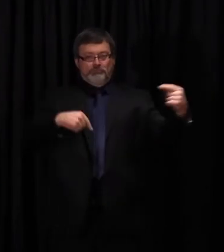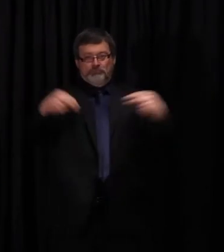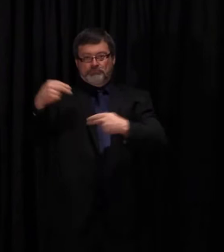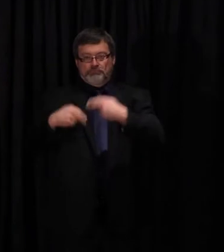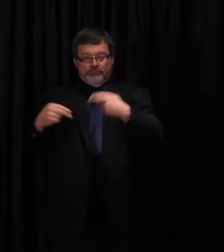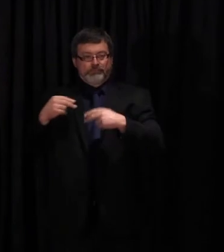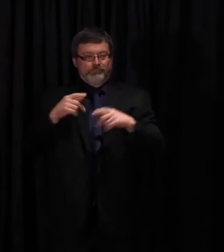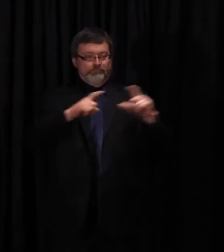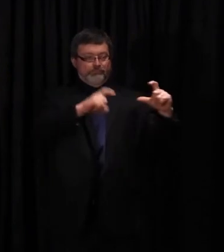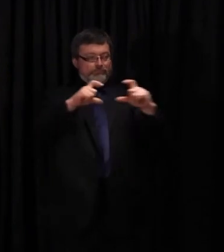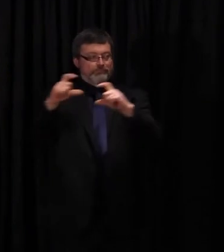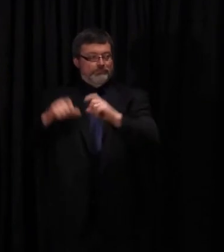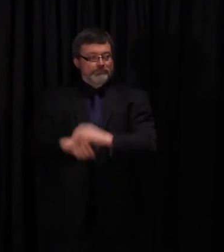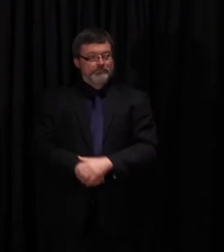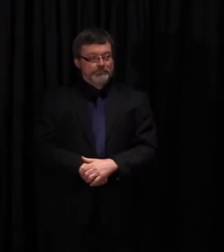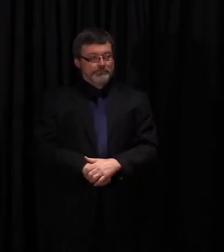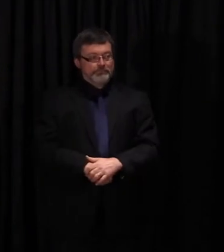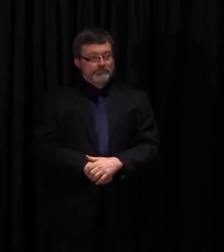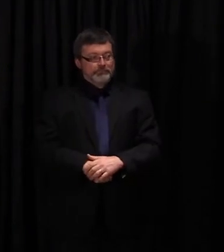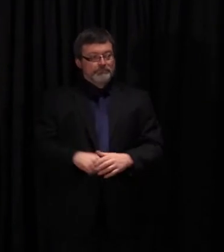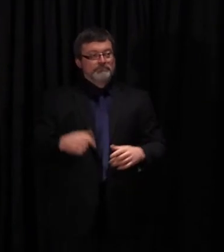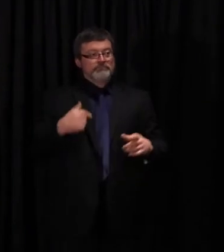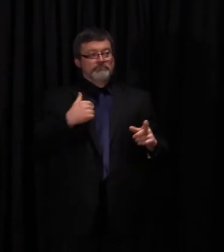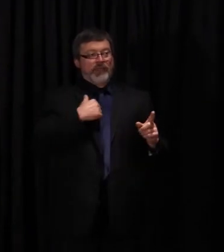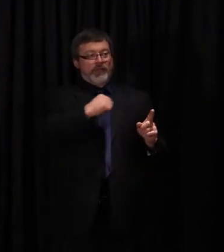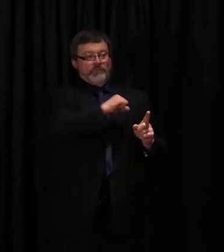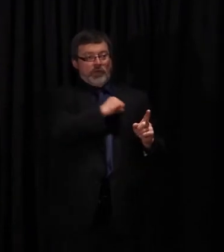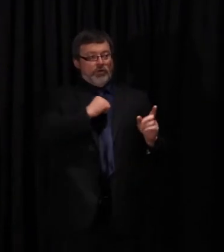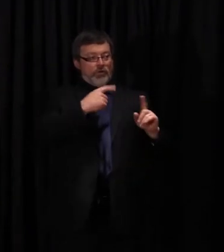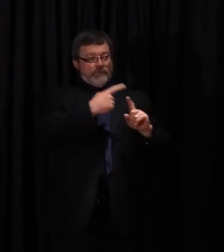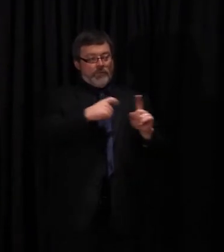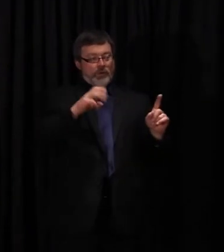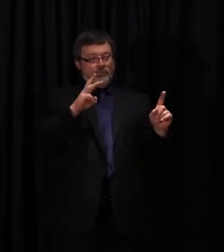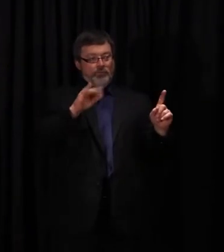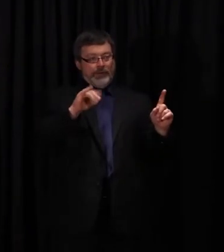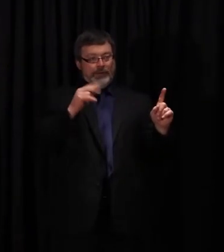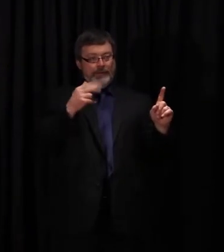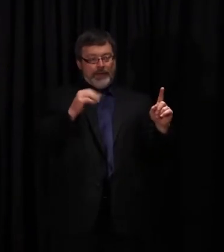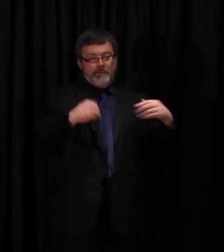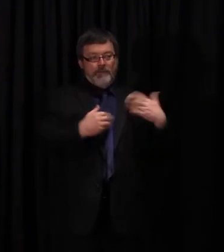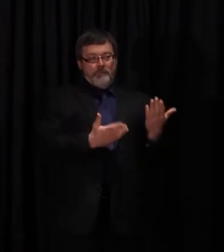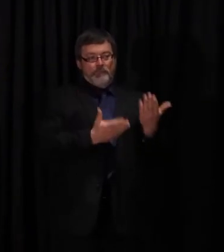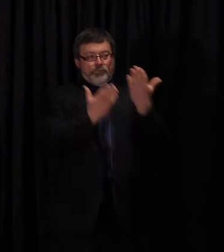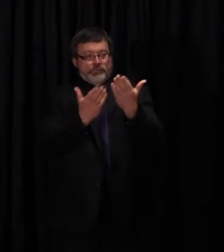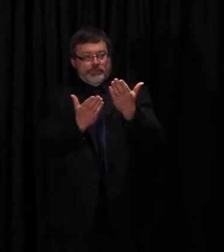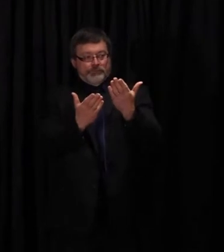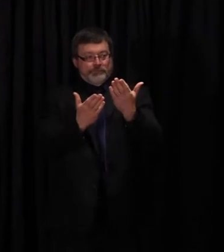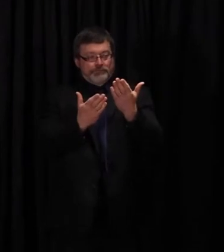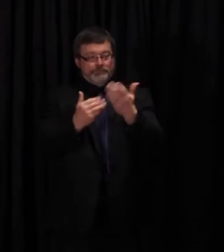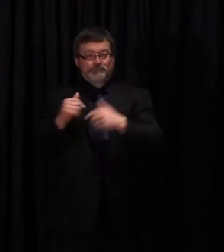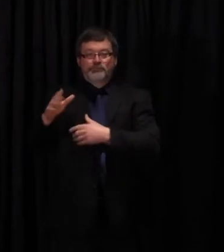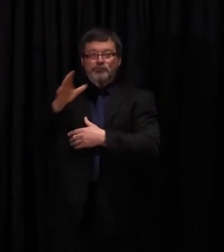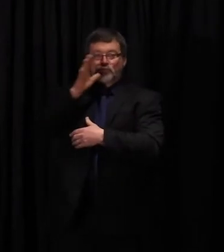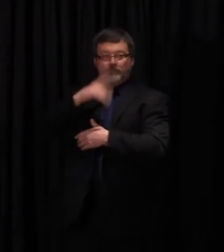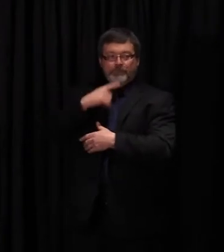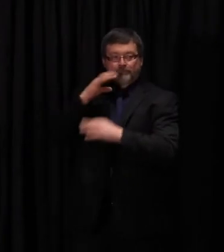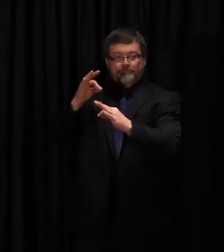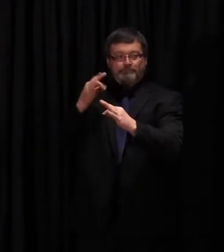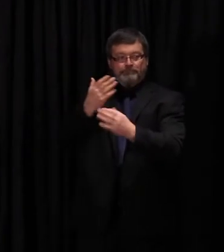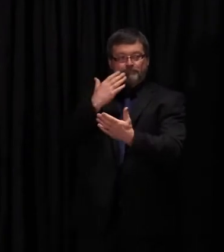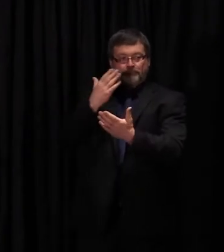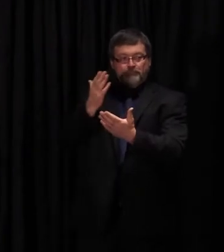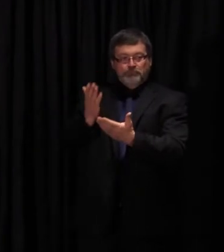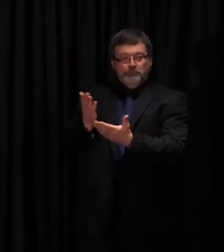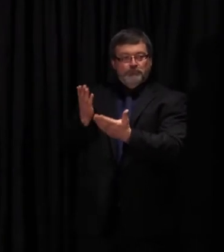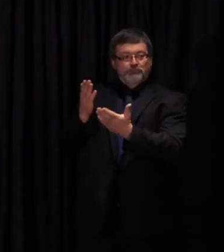The senator from Windham is recognized for the purposes of making a motion. Thank you, Madam President. I move that a committee